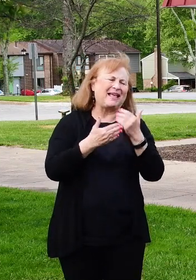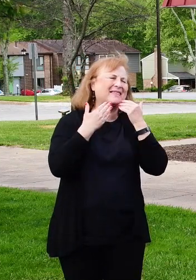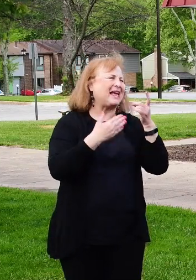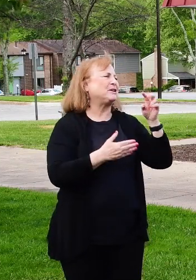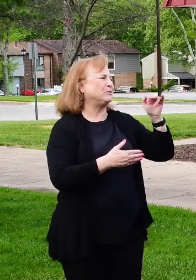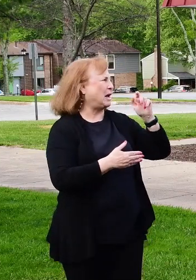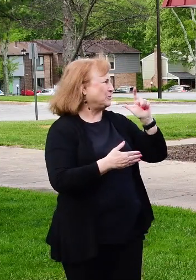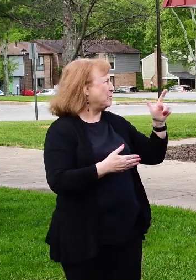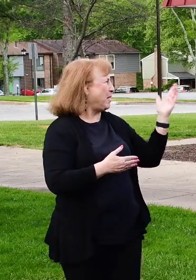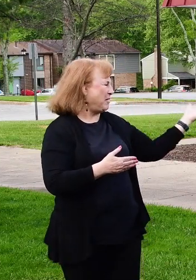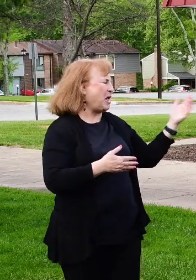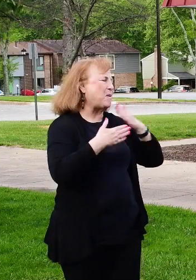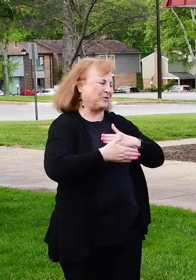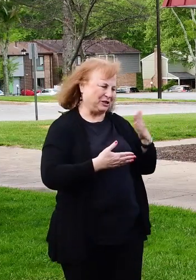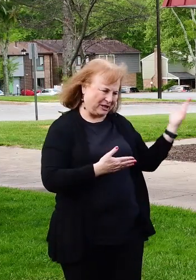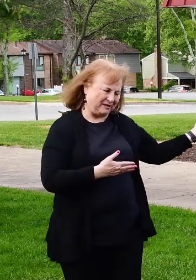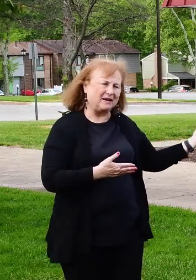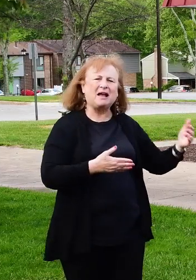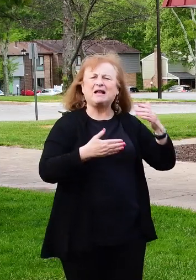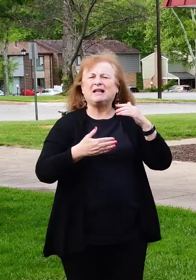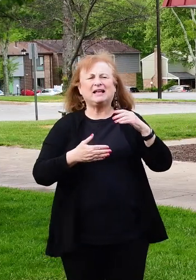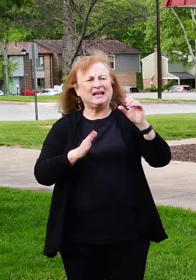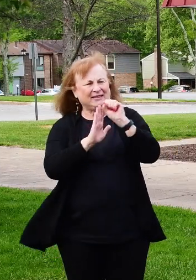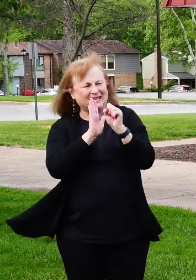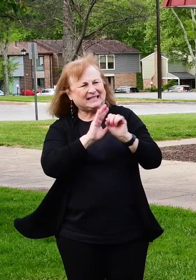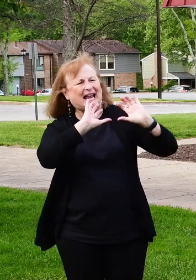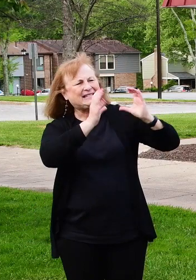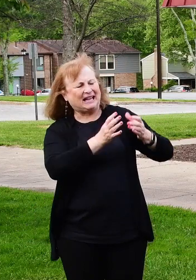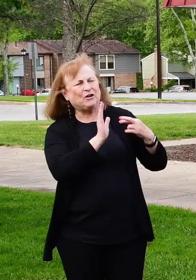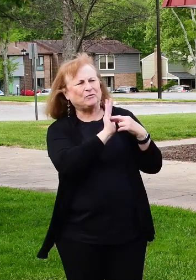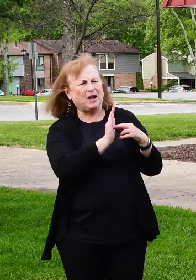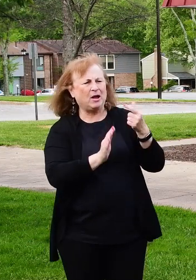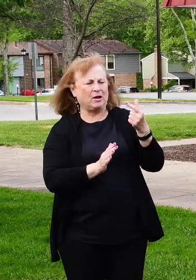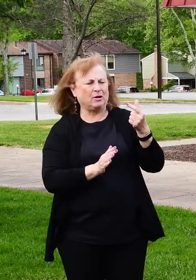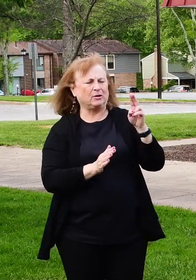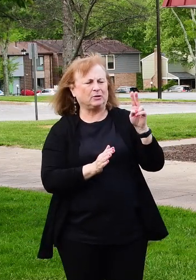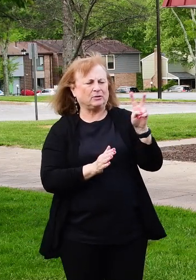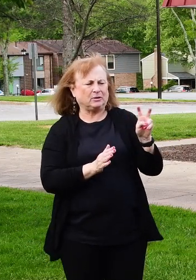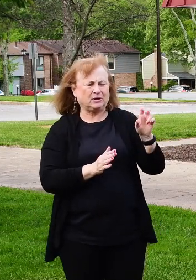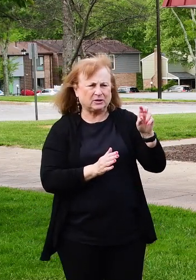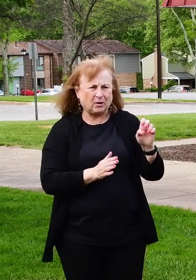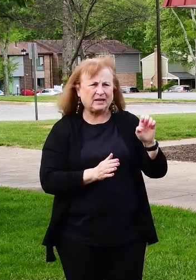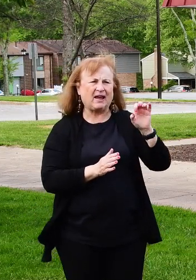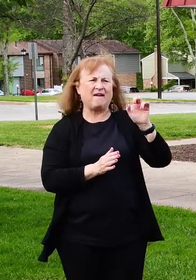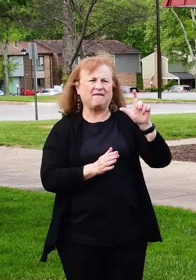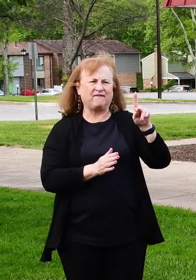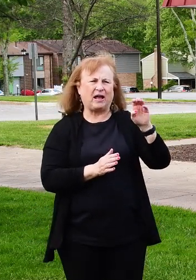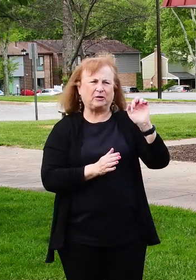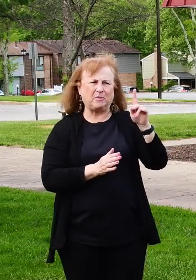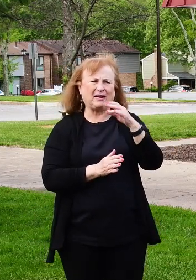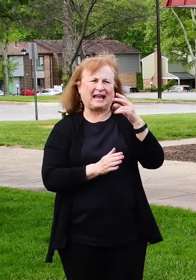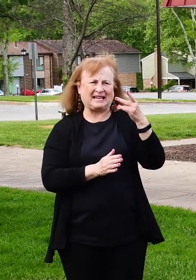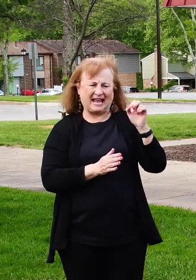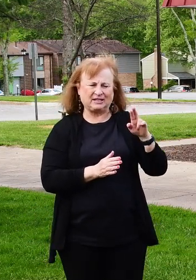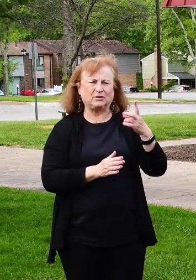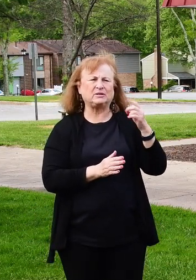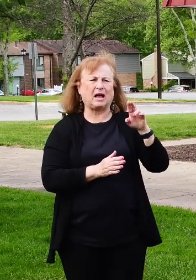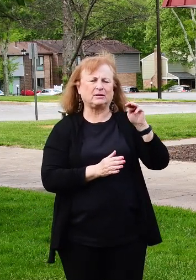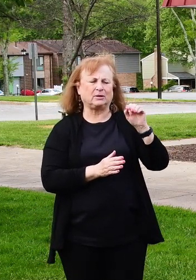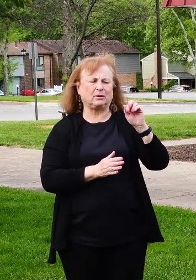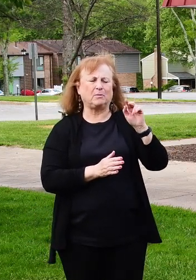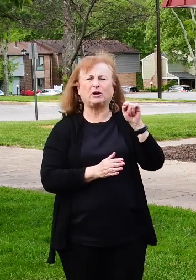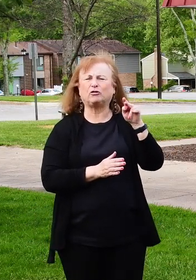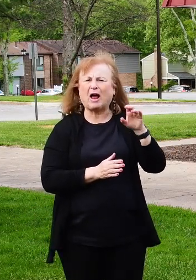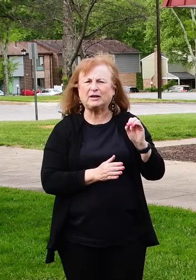Dr. Ball. Appreciate it. Our state delegation and representatives, Gazzoni, Feldmark, and Hester, Dr. Mariano,